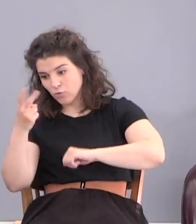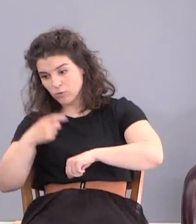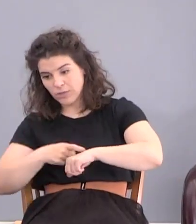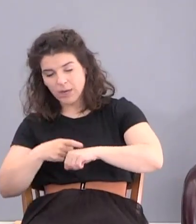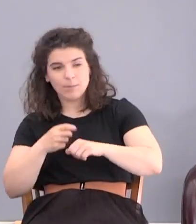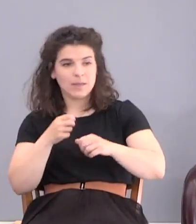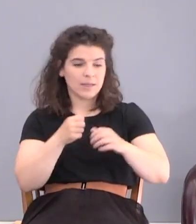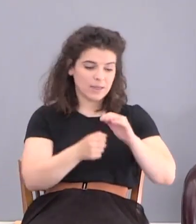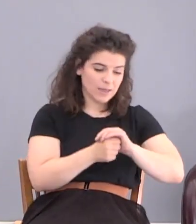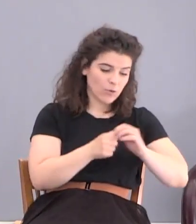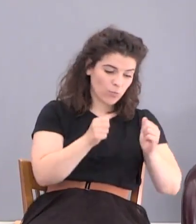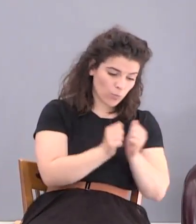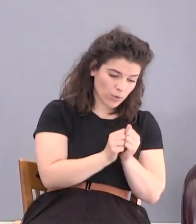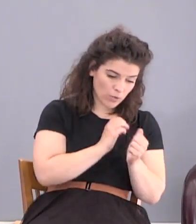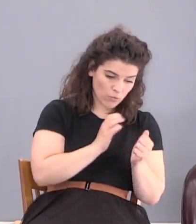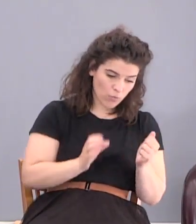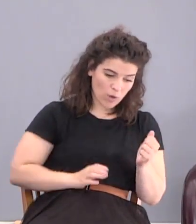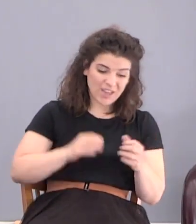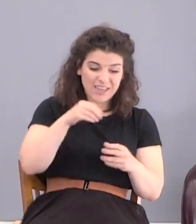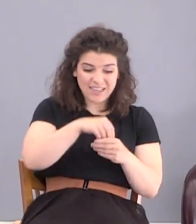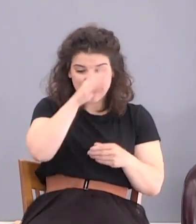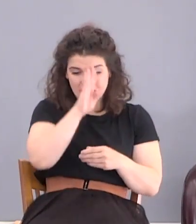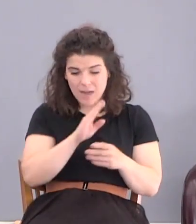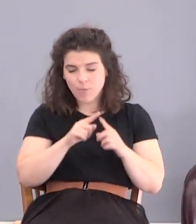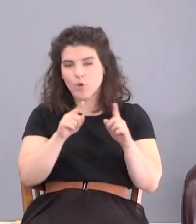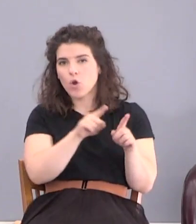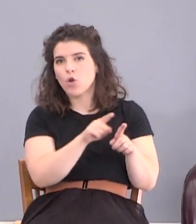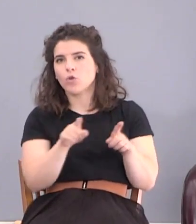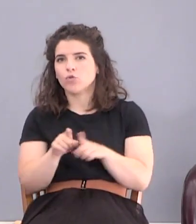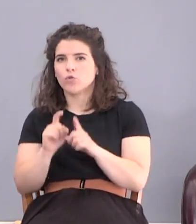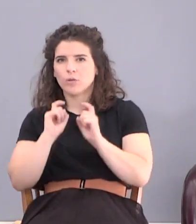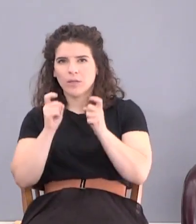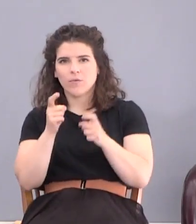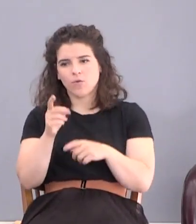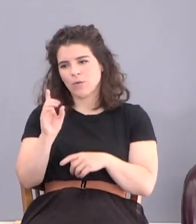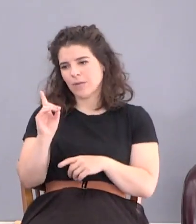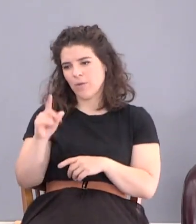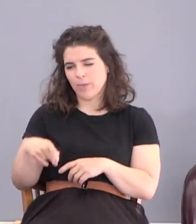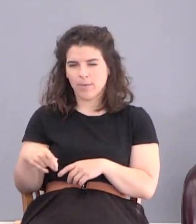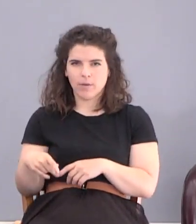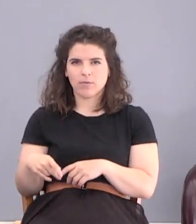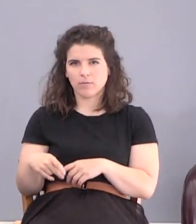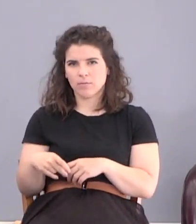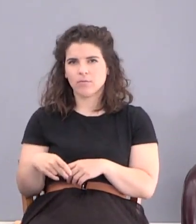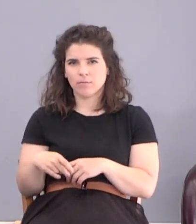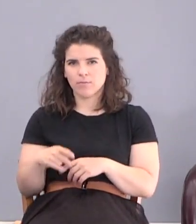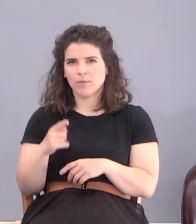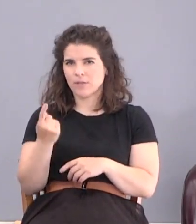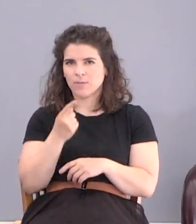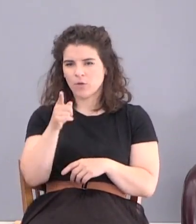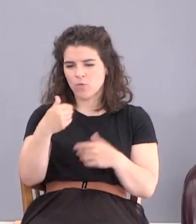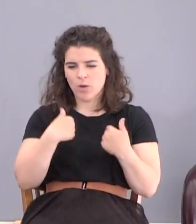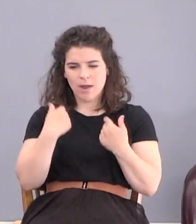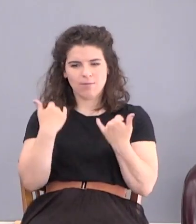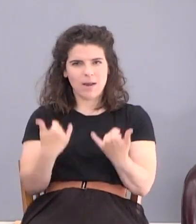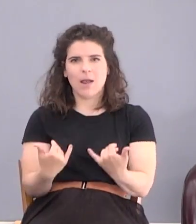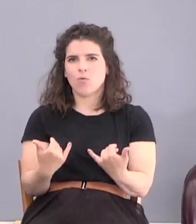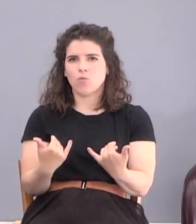with Christ in God, but he's also given you a down payment. That's something you possess right now